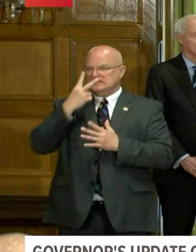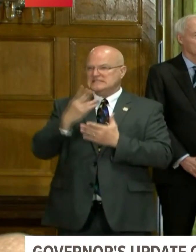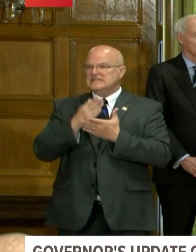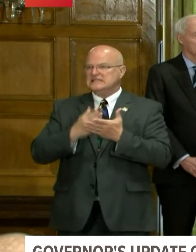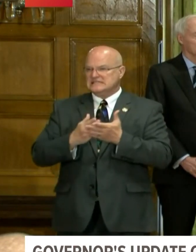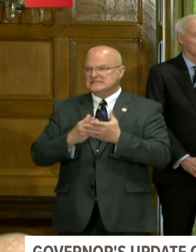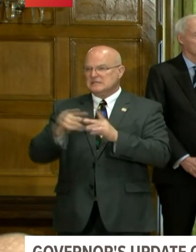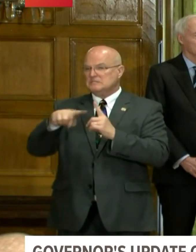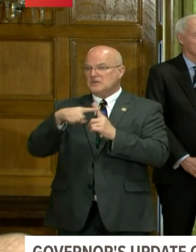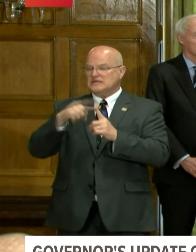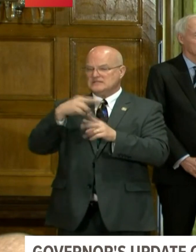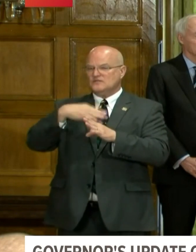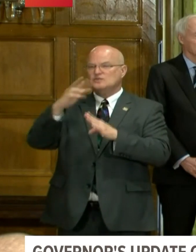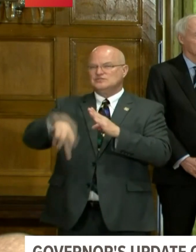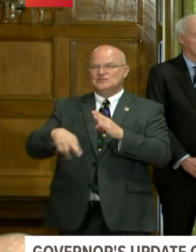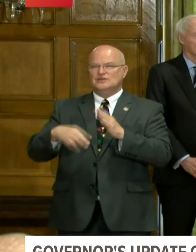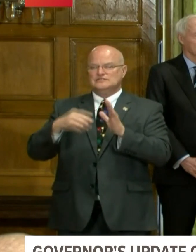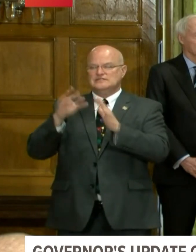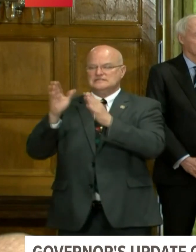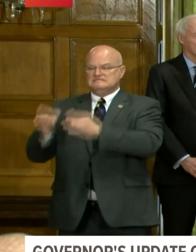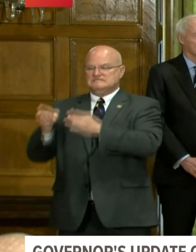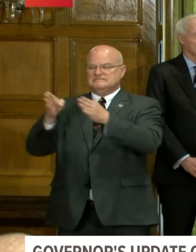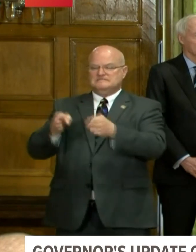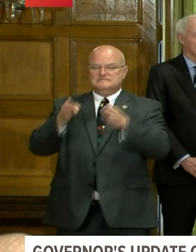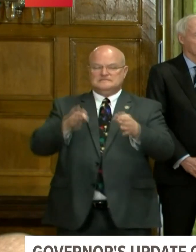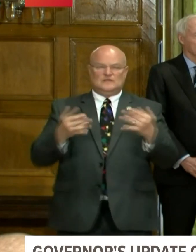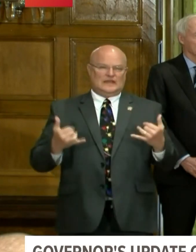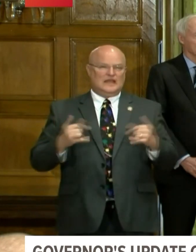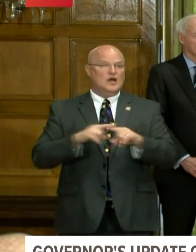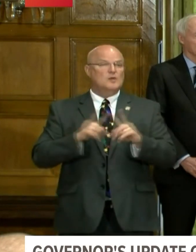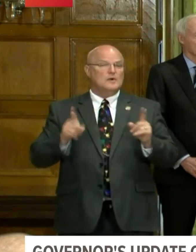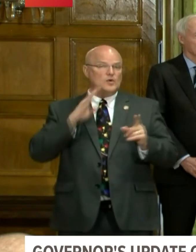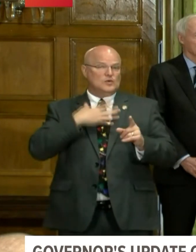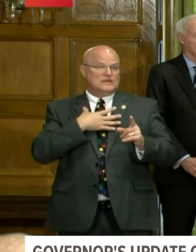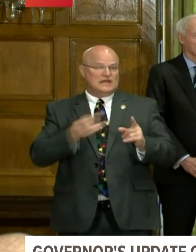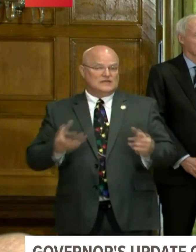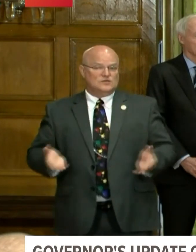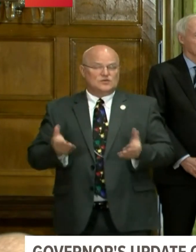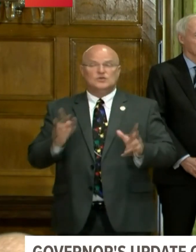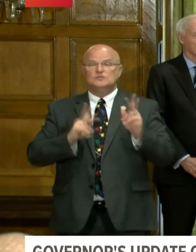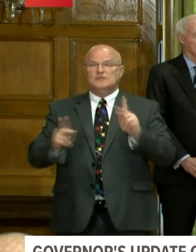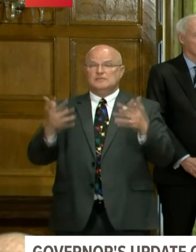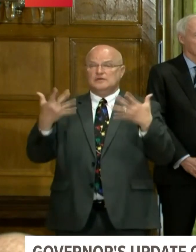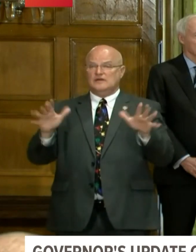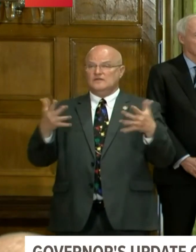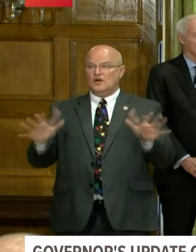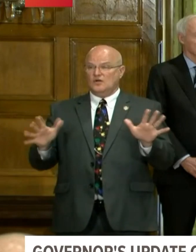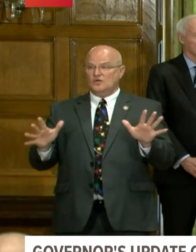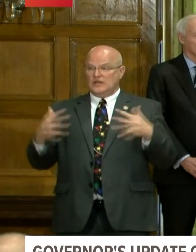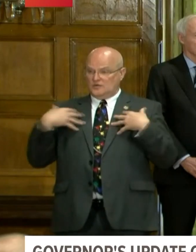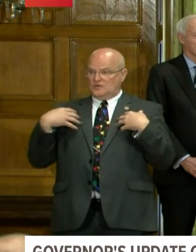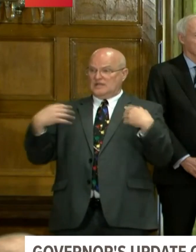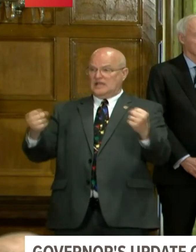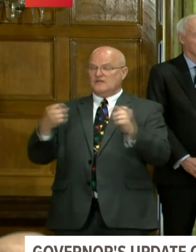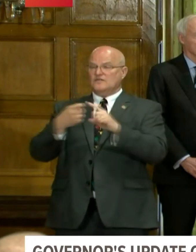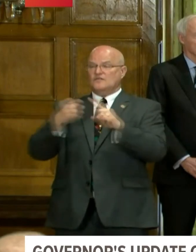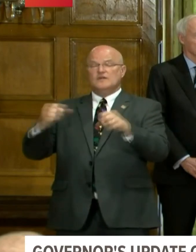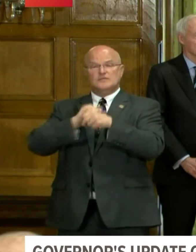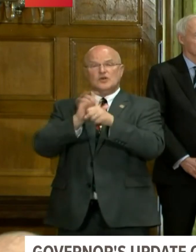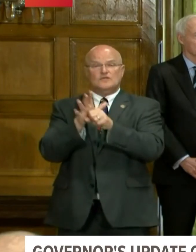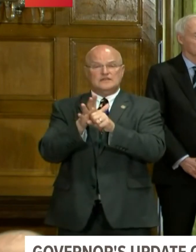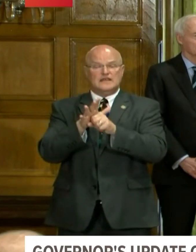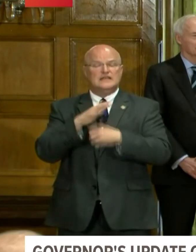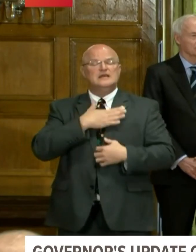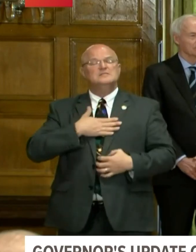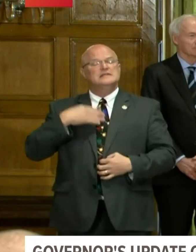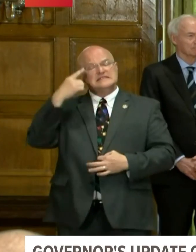some positive results on a case-by-case basis. But really would like to encourage those who have recovered from COVID-19